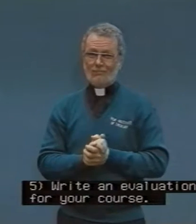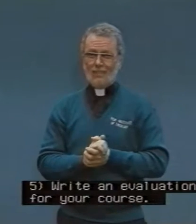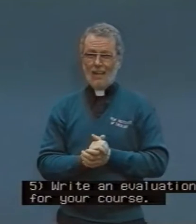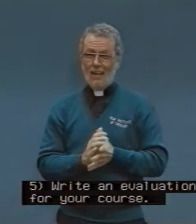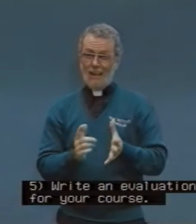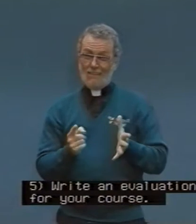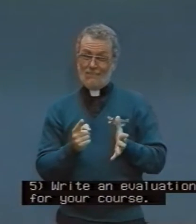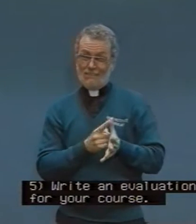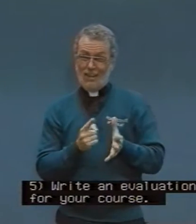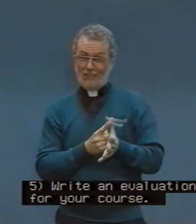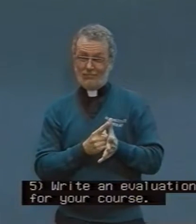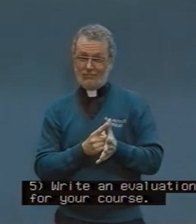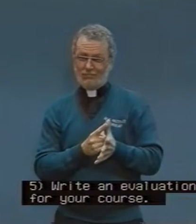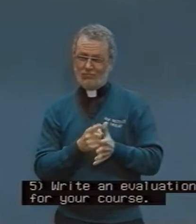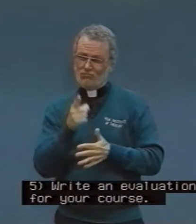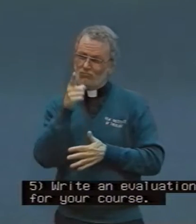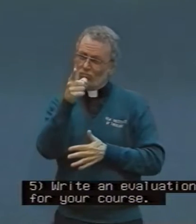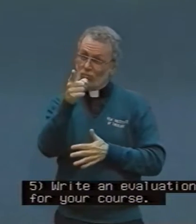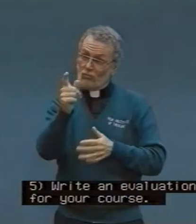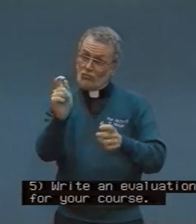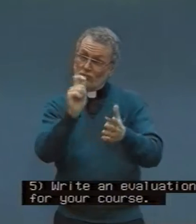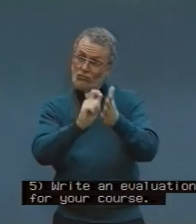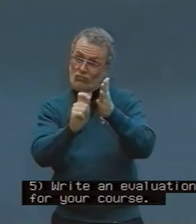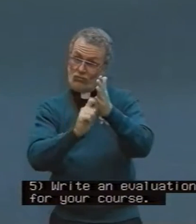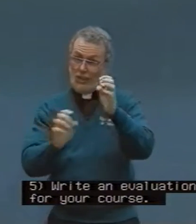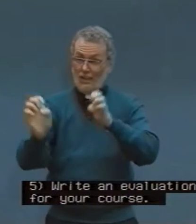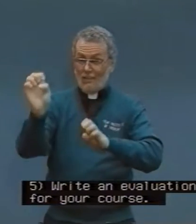Five, write an evaluation for your course.